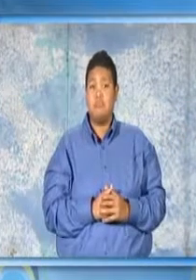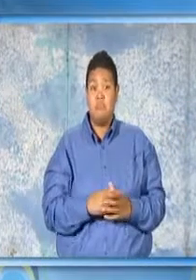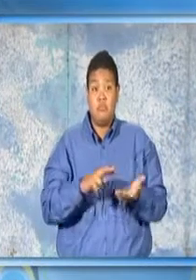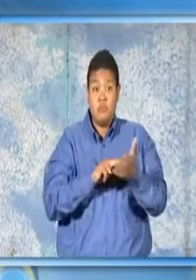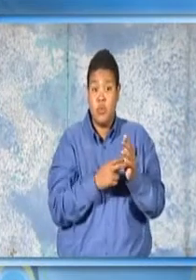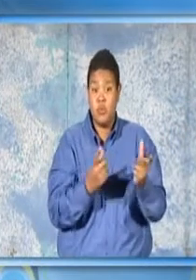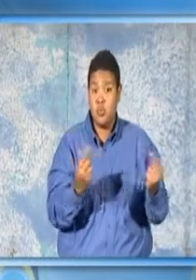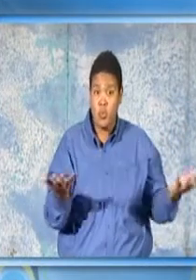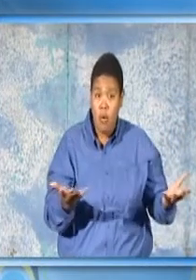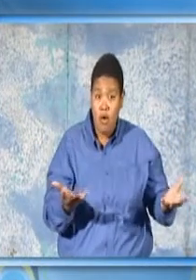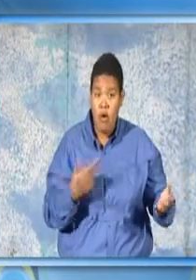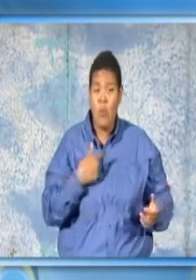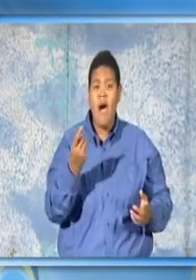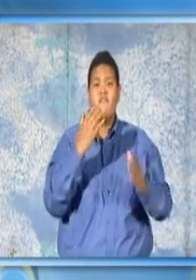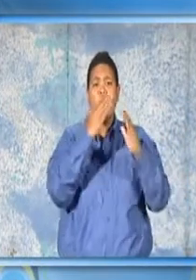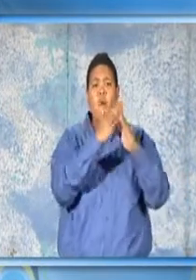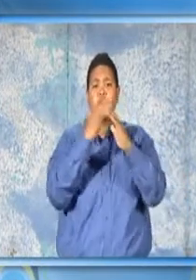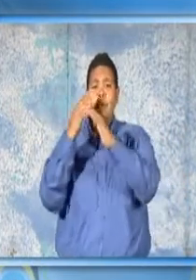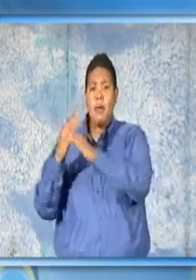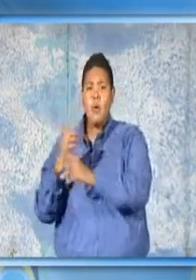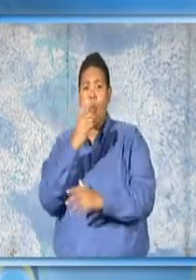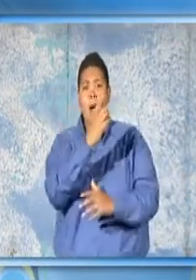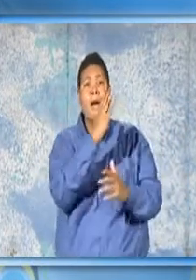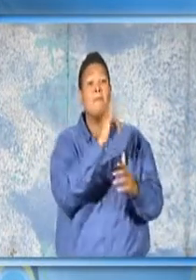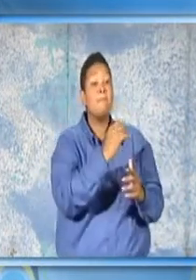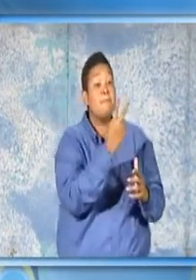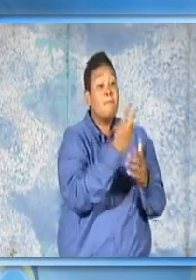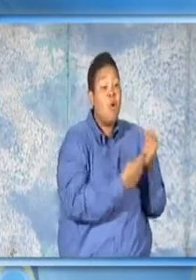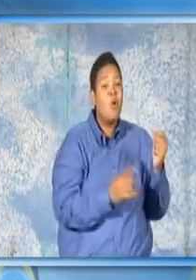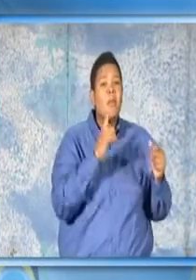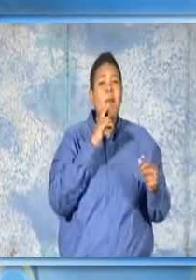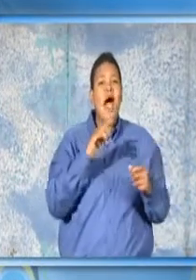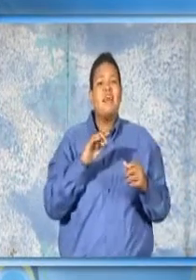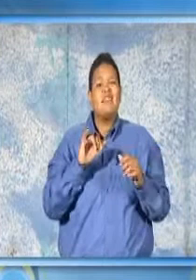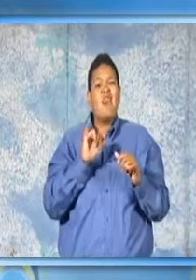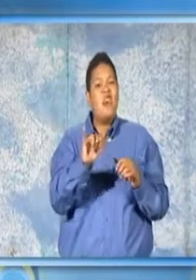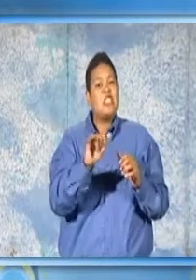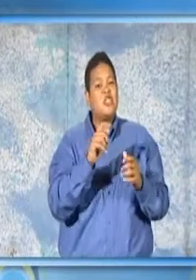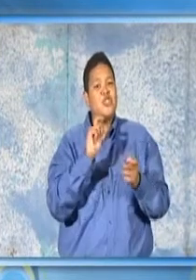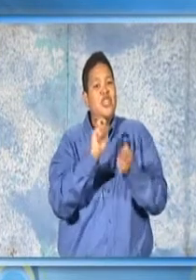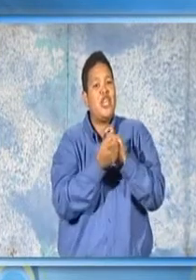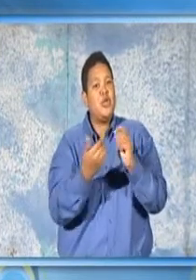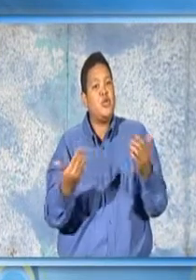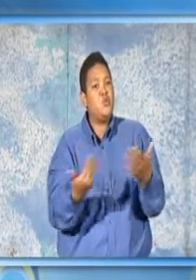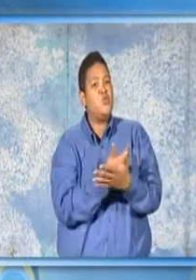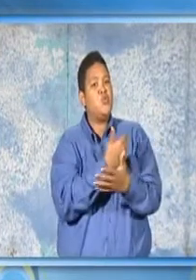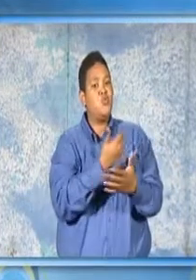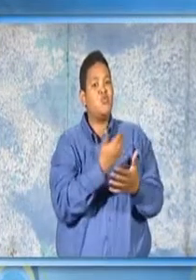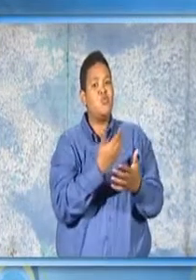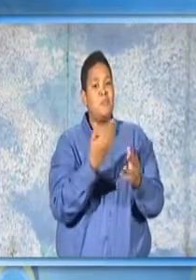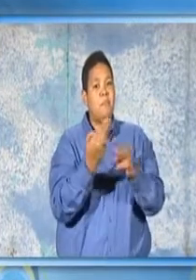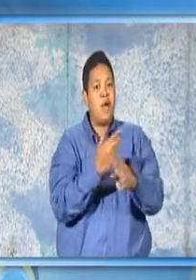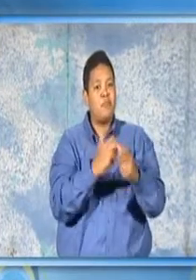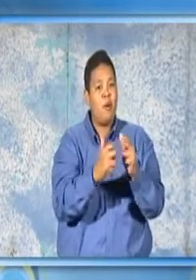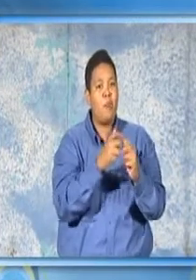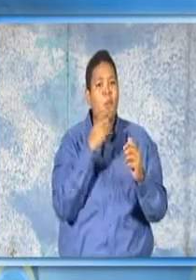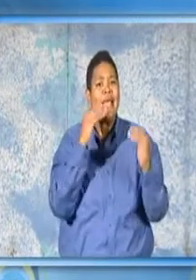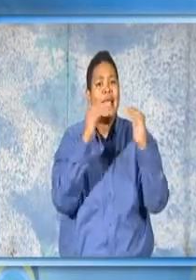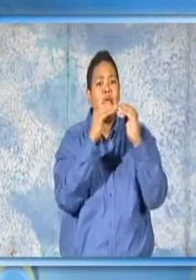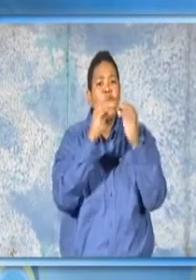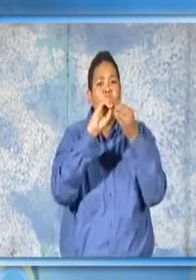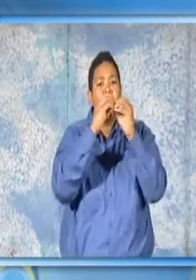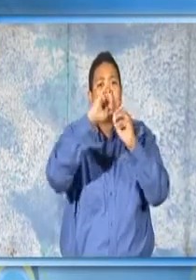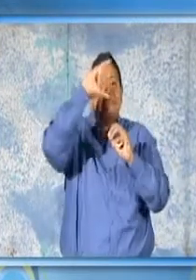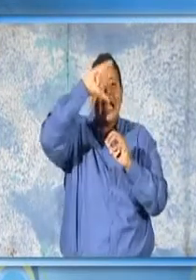case, we multiply one or both equations by constants to form new equations with equally numerical